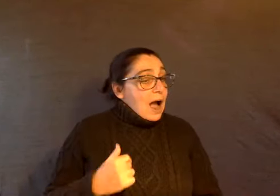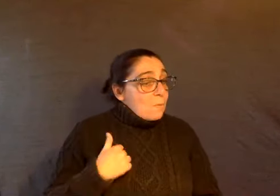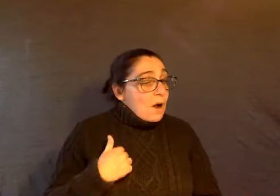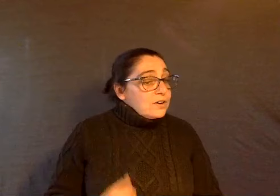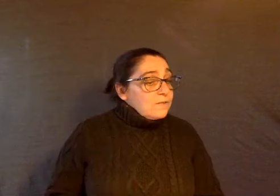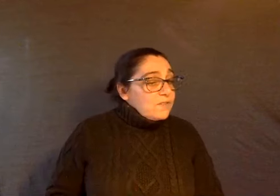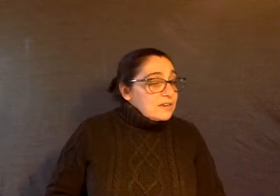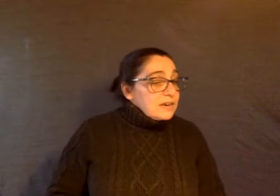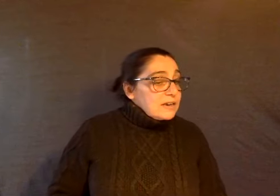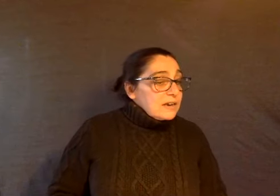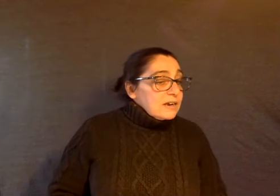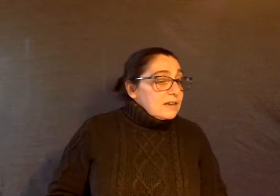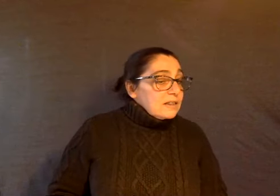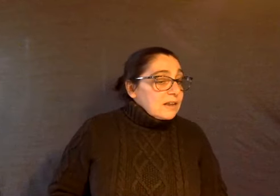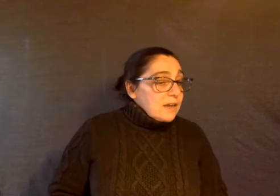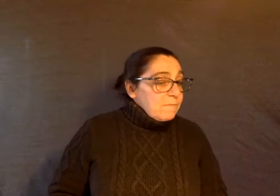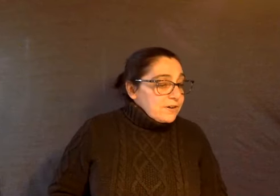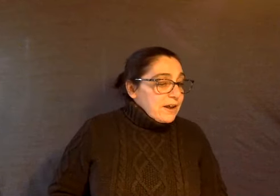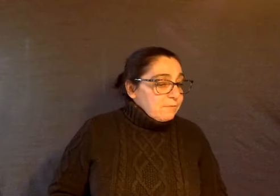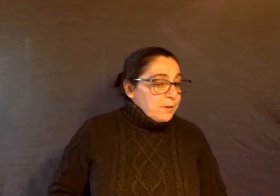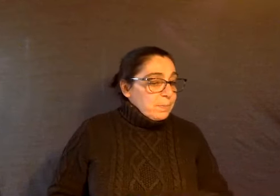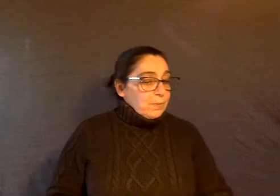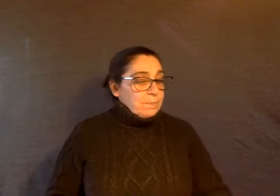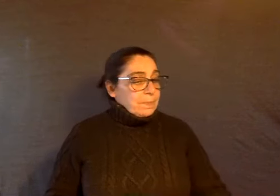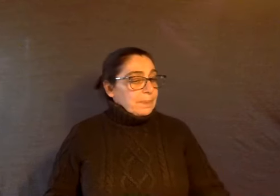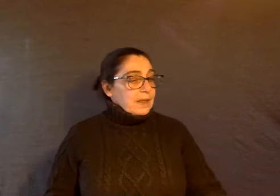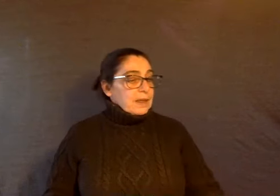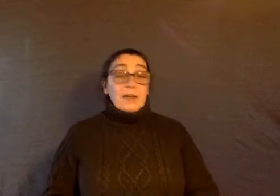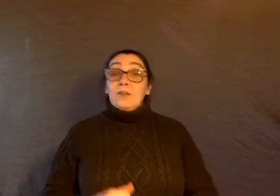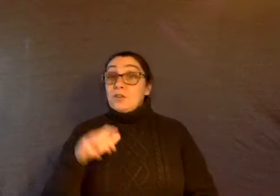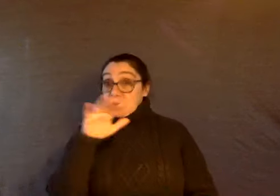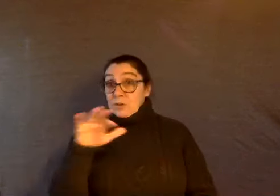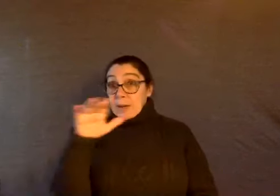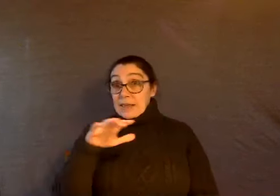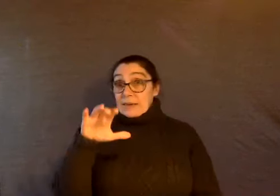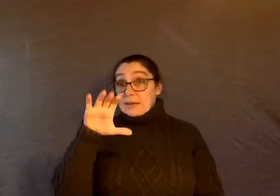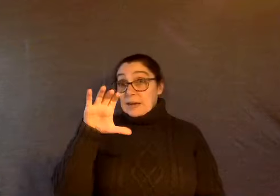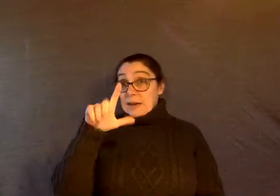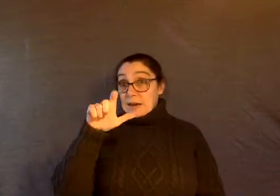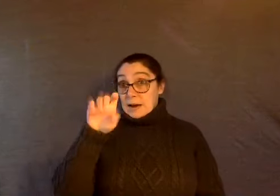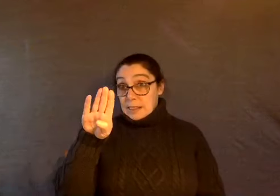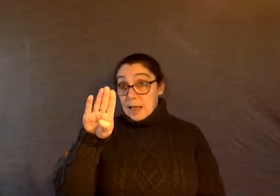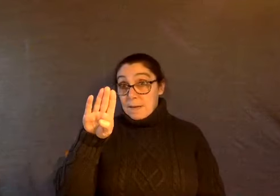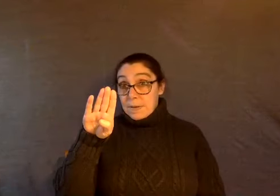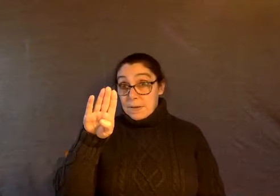I want to visit the club for deaf people. So you'd spell it, club,